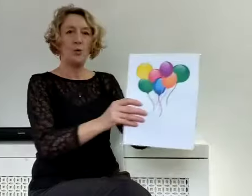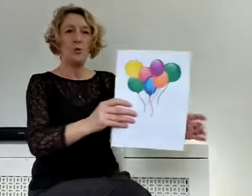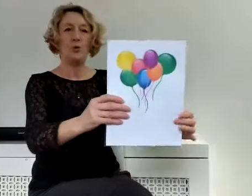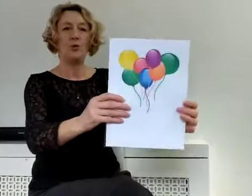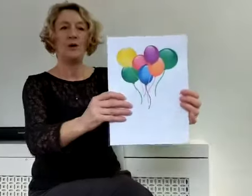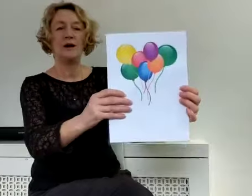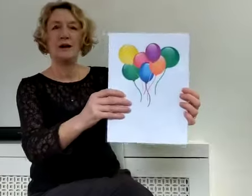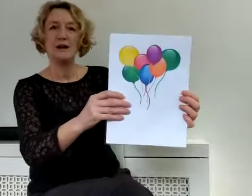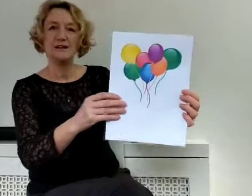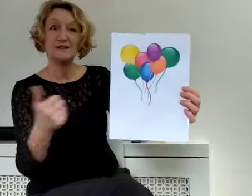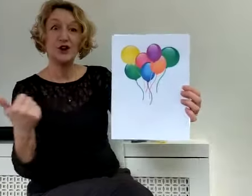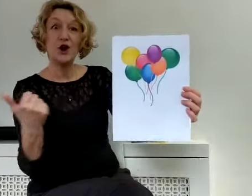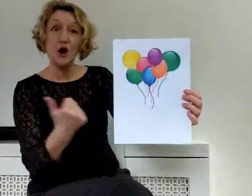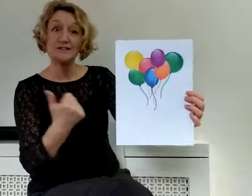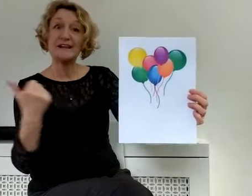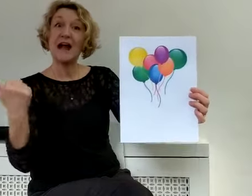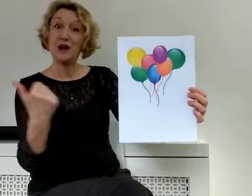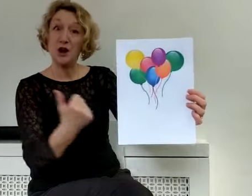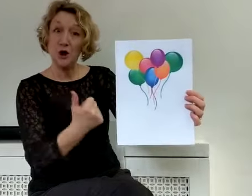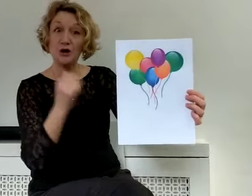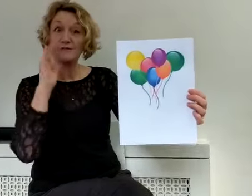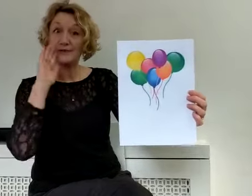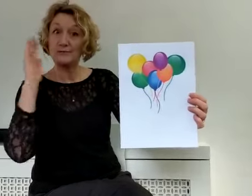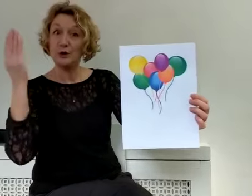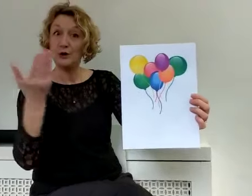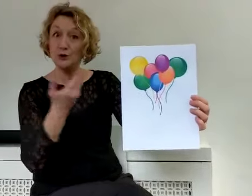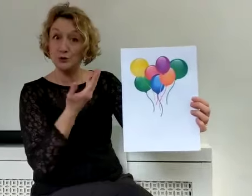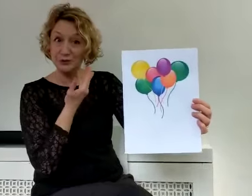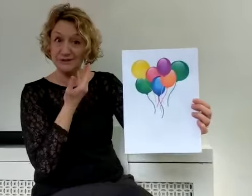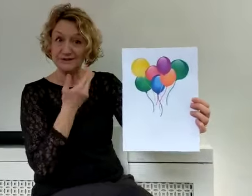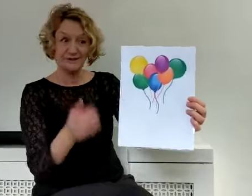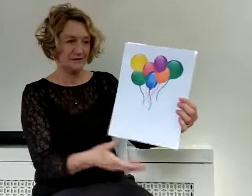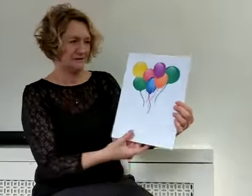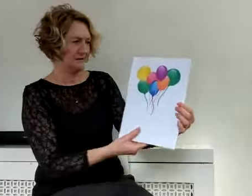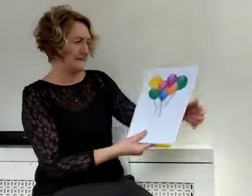Ooh, there's lots and lots of balloons.